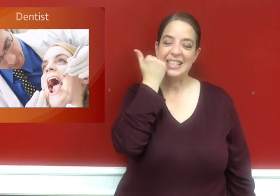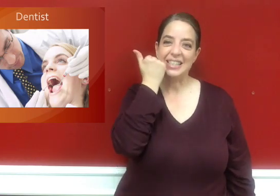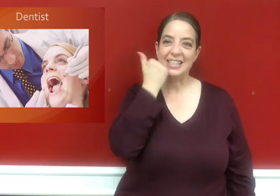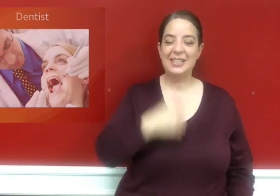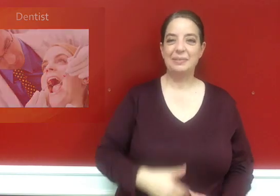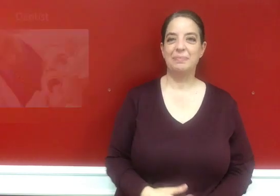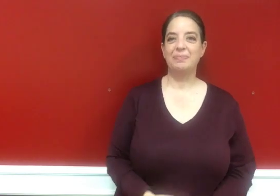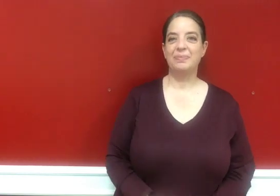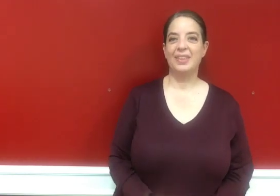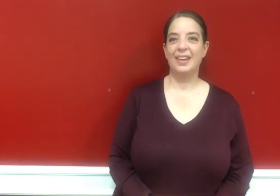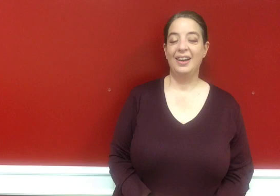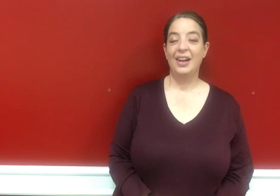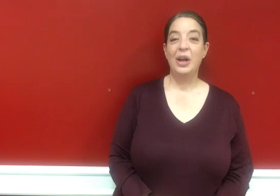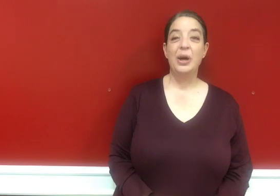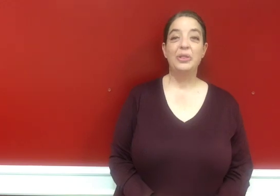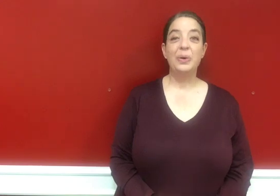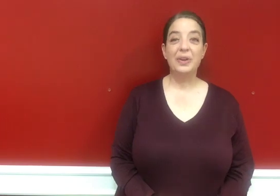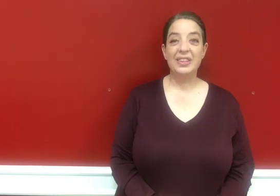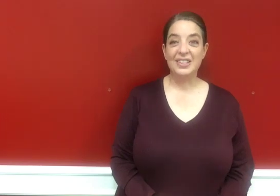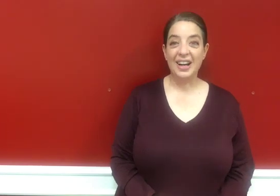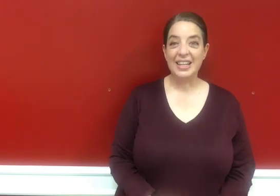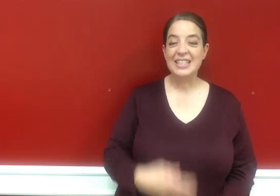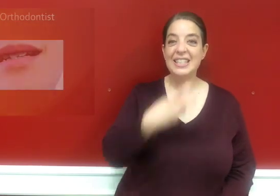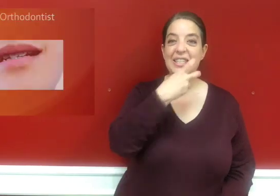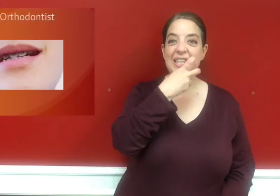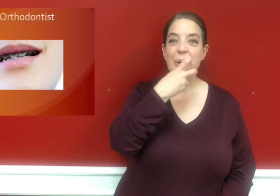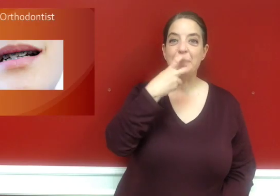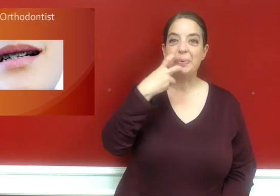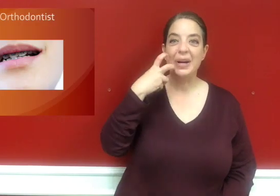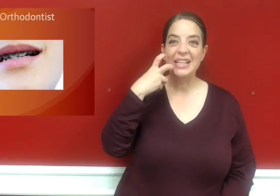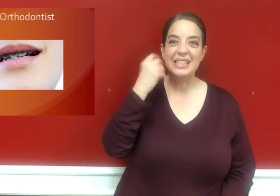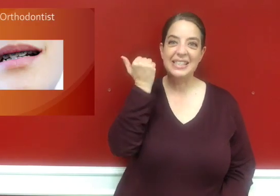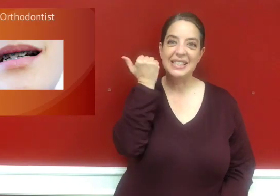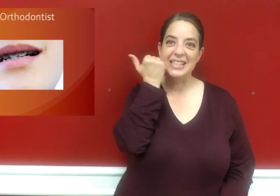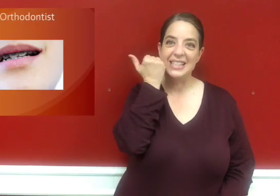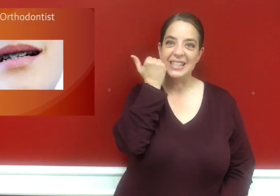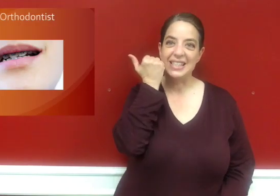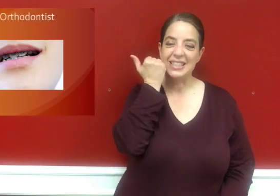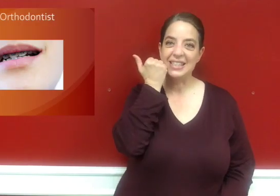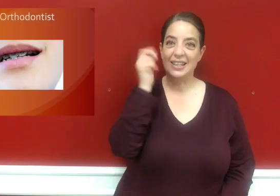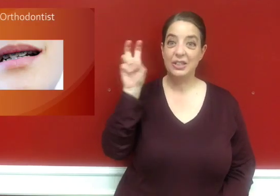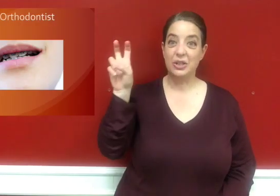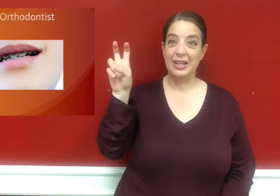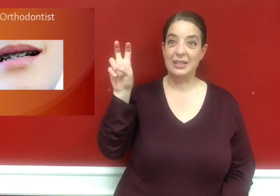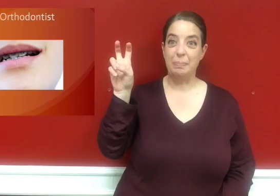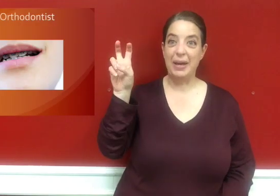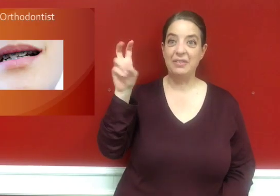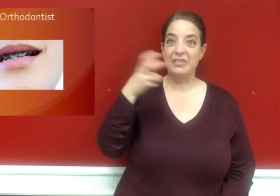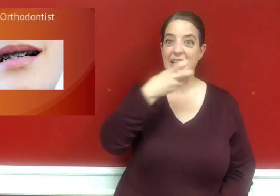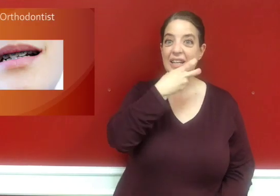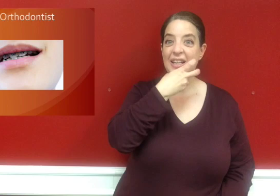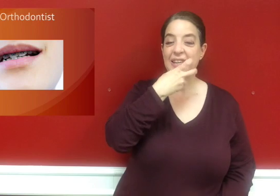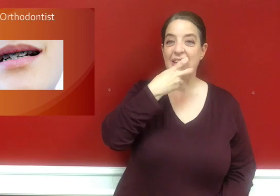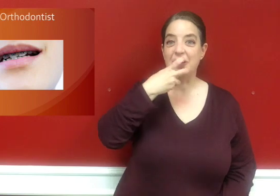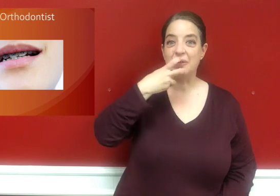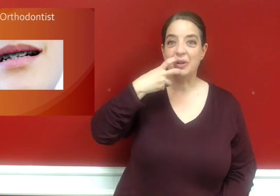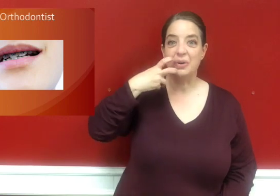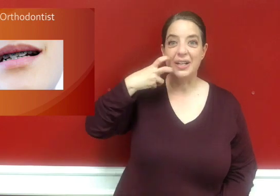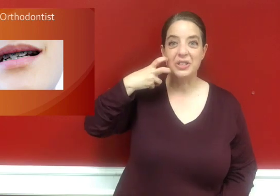Dentist. The orthodontist is the braces dentist. So that's a bent V that goes across your